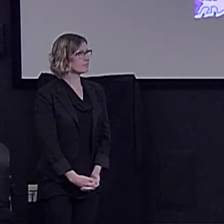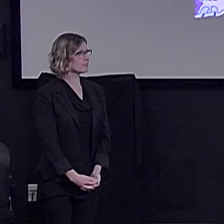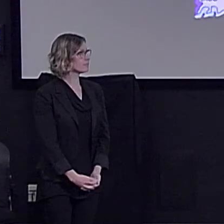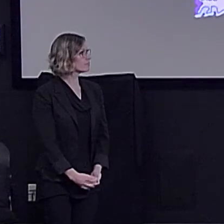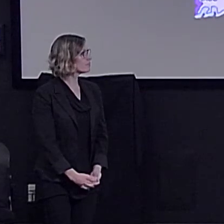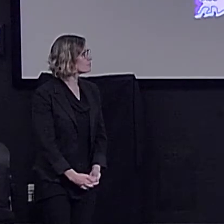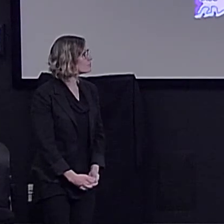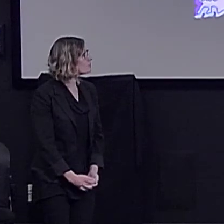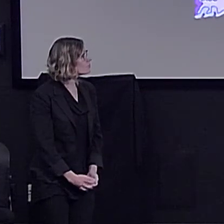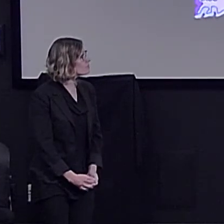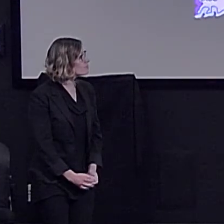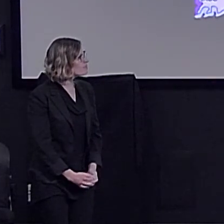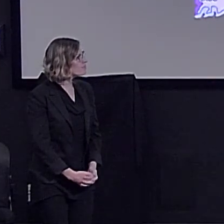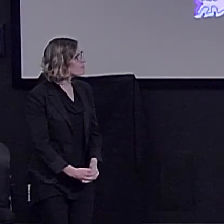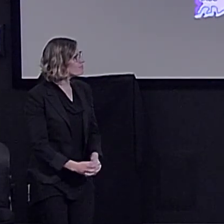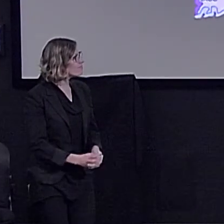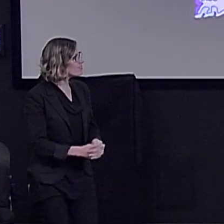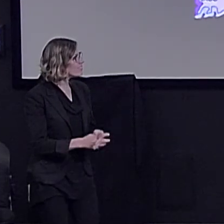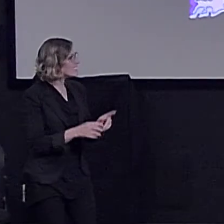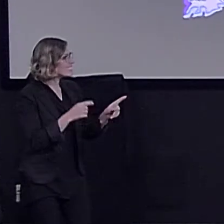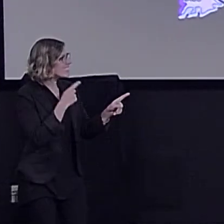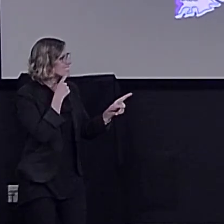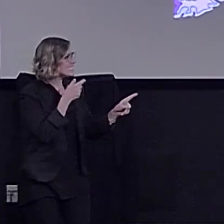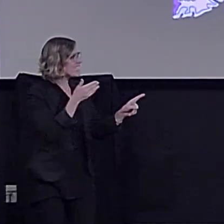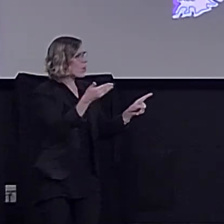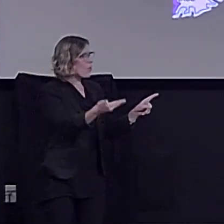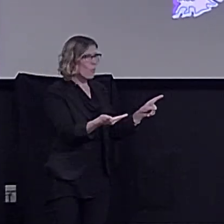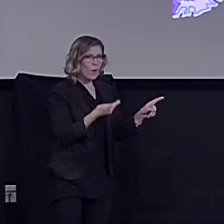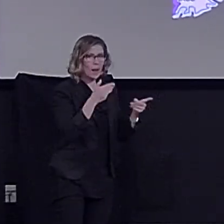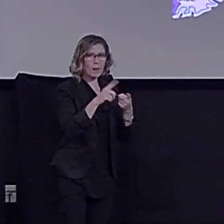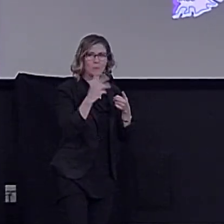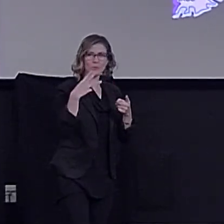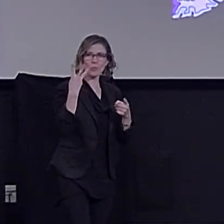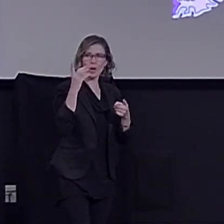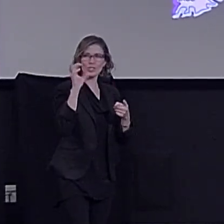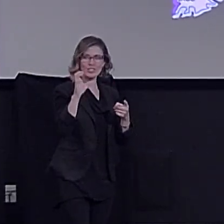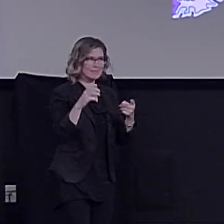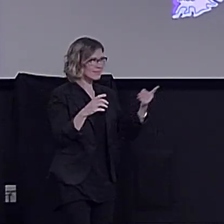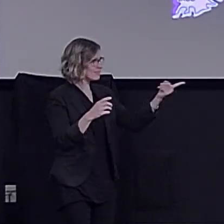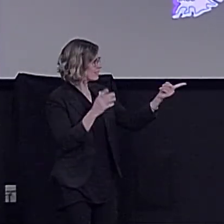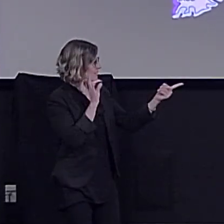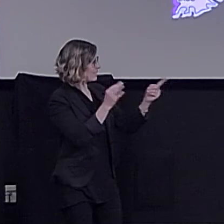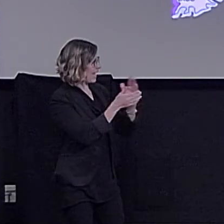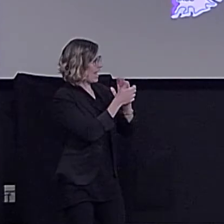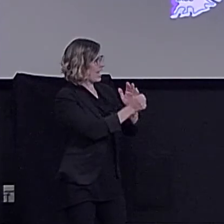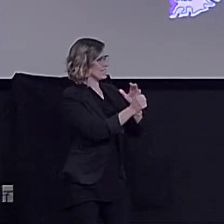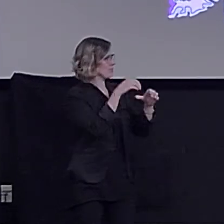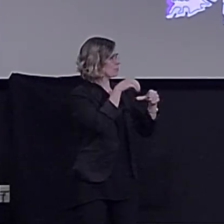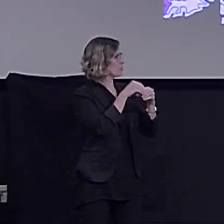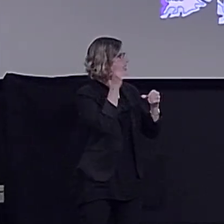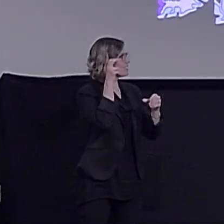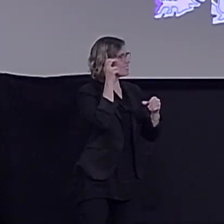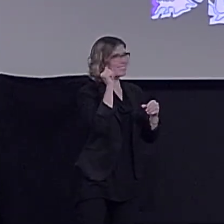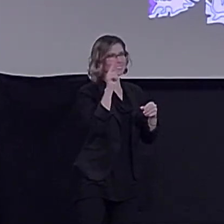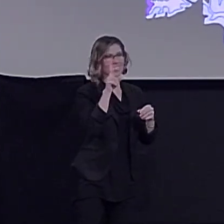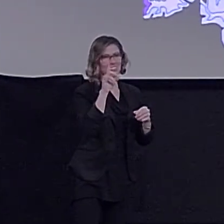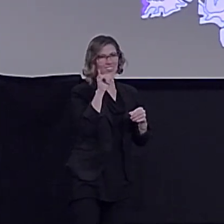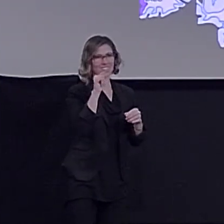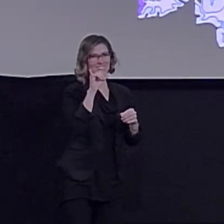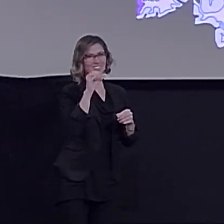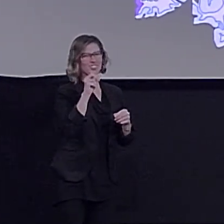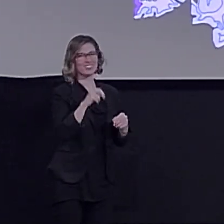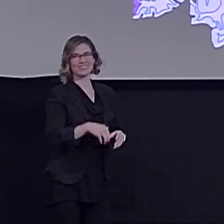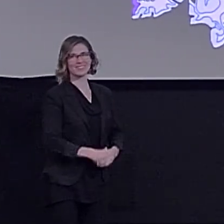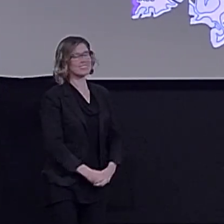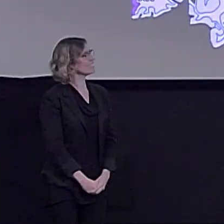Hi, Giacomo. Welcome to Washington, D.C. You're an expert of audition. Maybe you can answer the question.